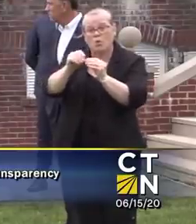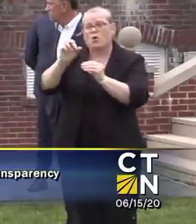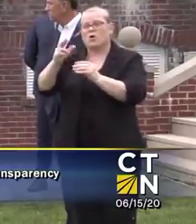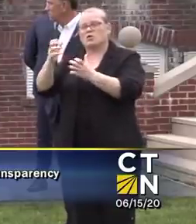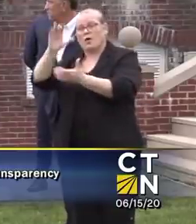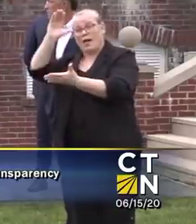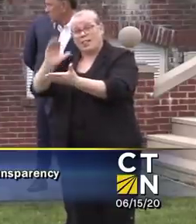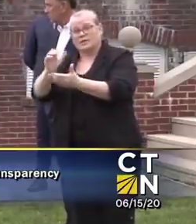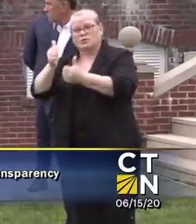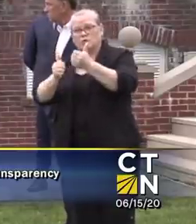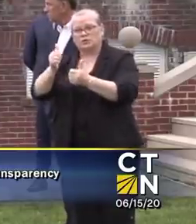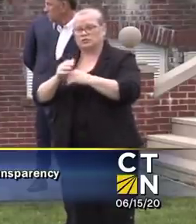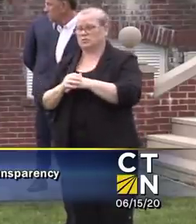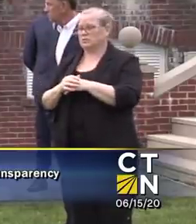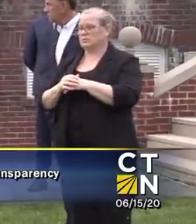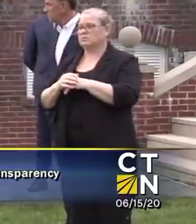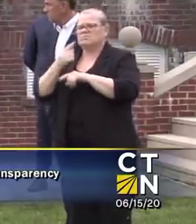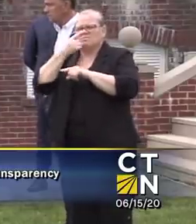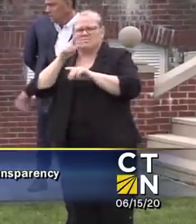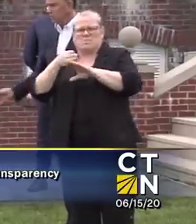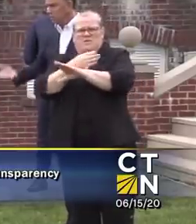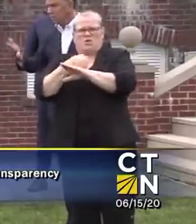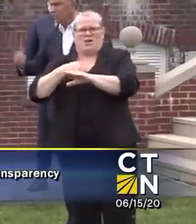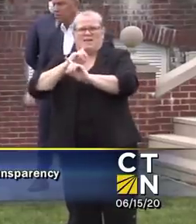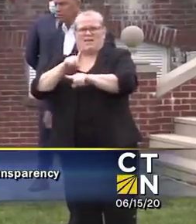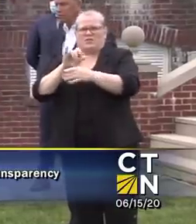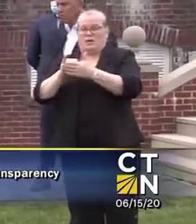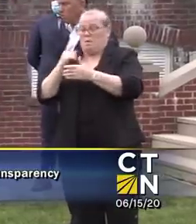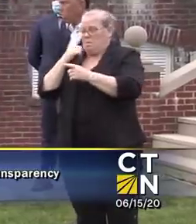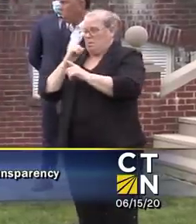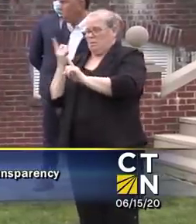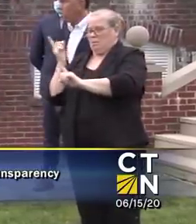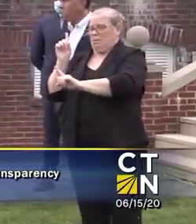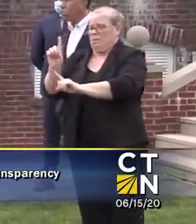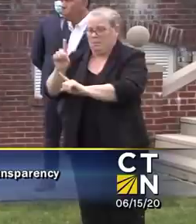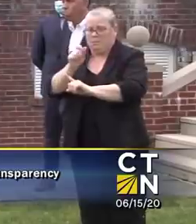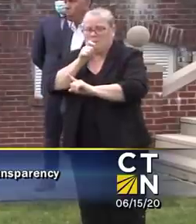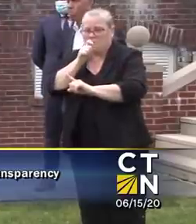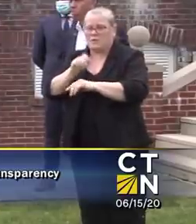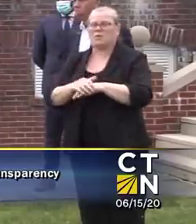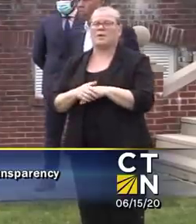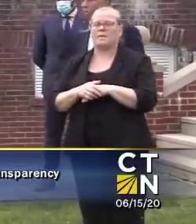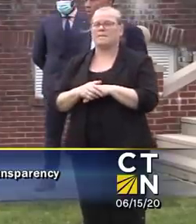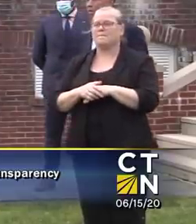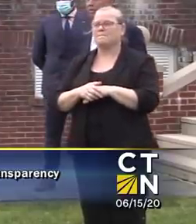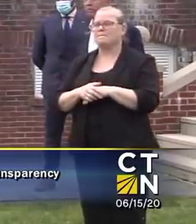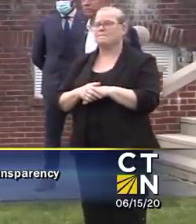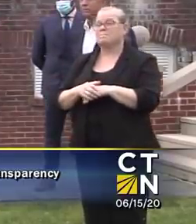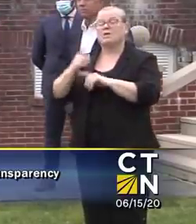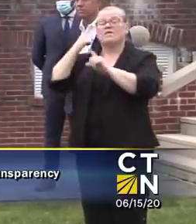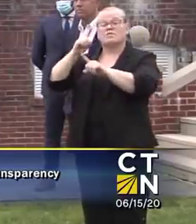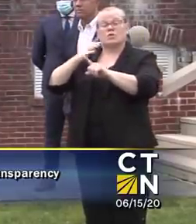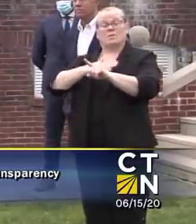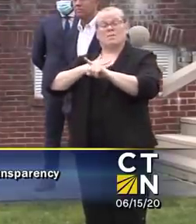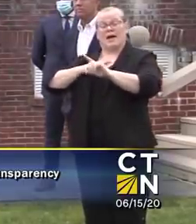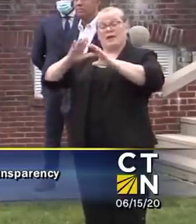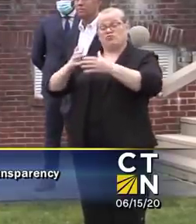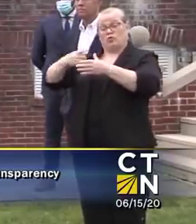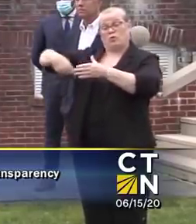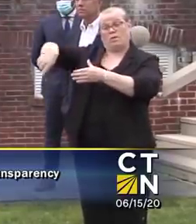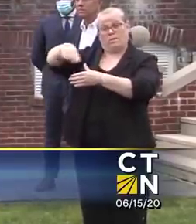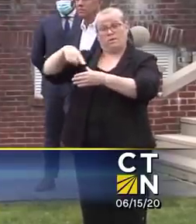before we answer that, if it's okay, I know on behalf of our caucus, we've been working with